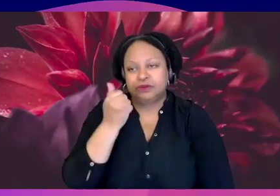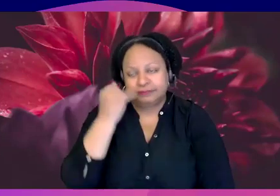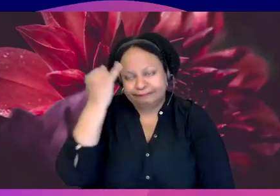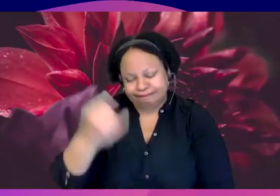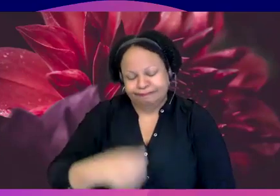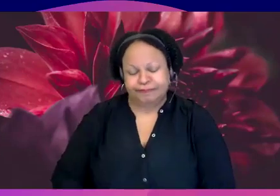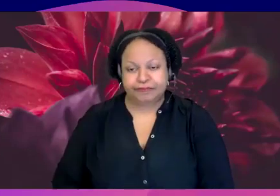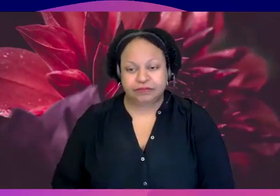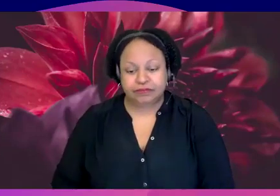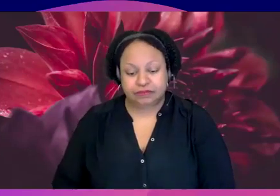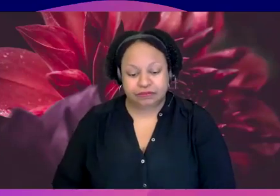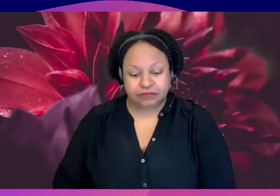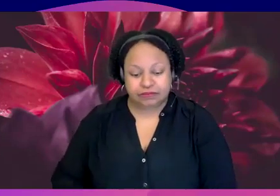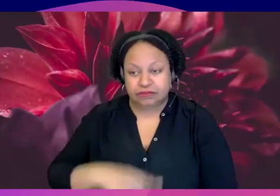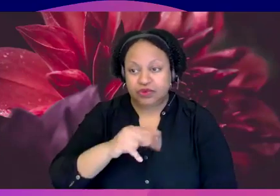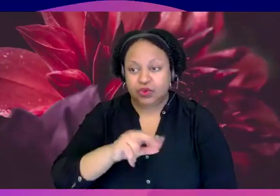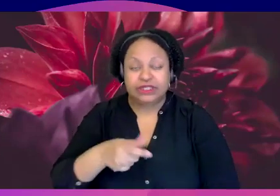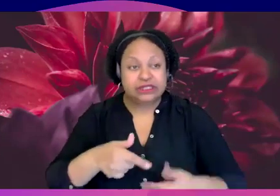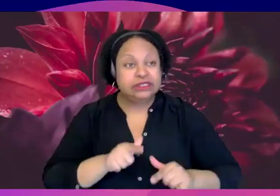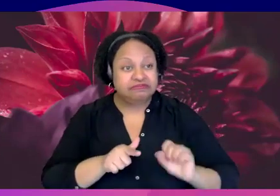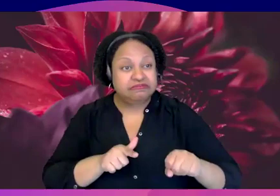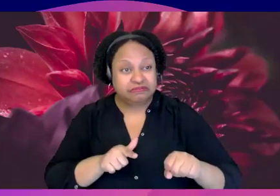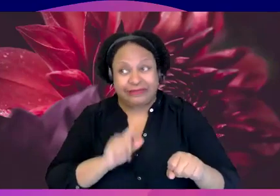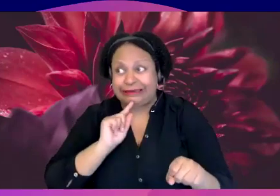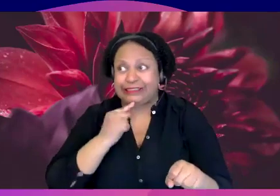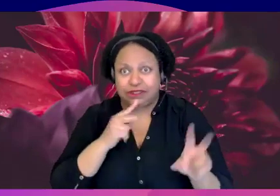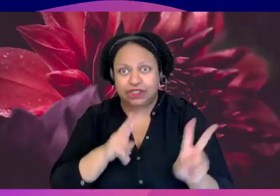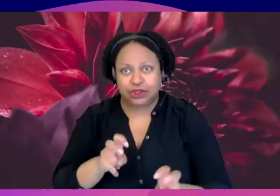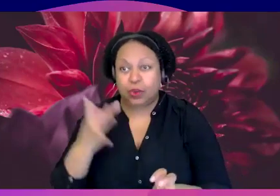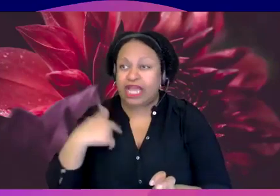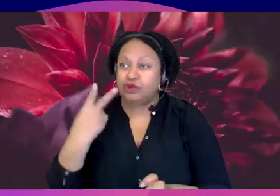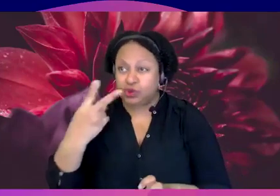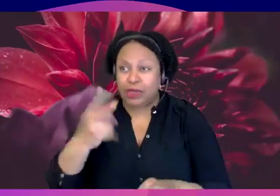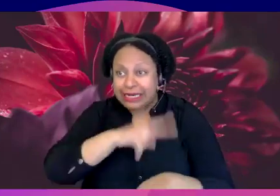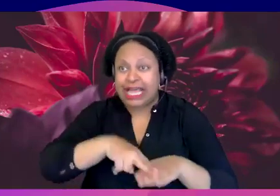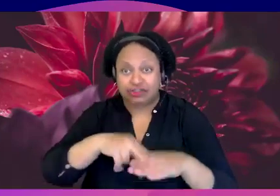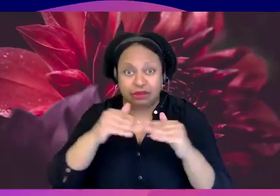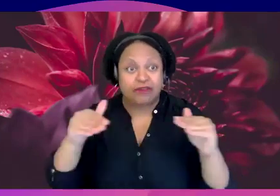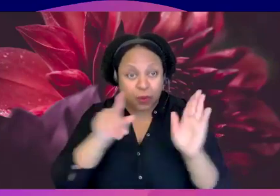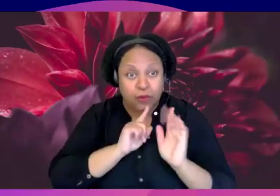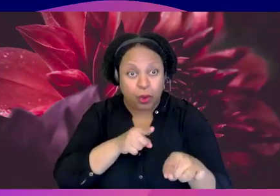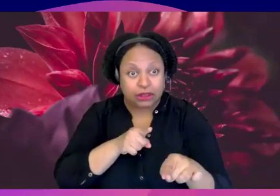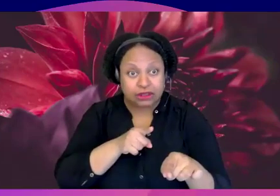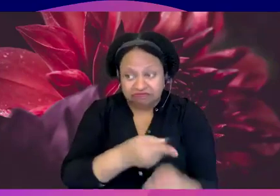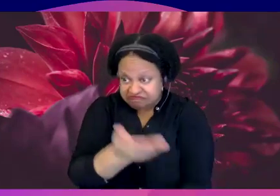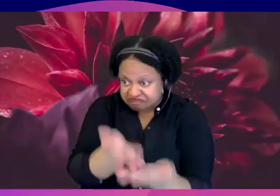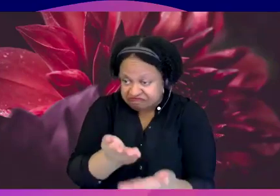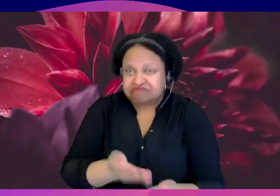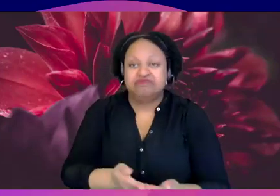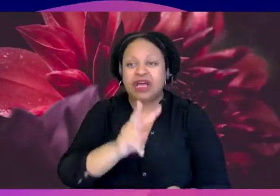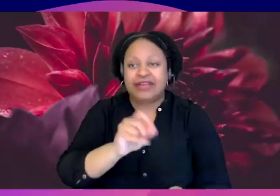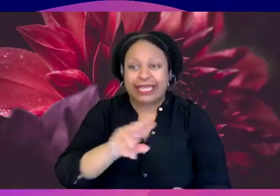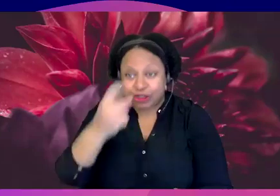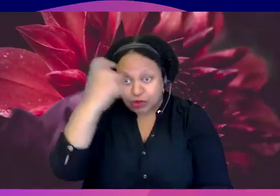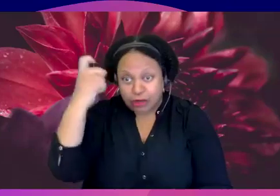and that they have to take it seriously, right? We have 2 national reports documenting that the vicarious trauma and the